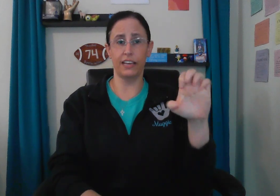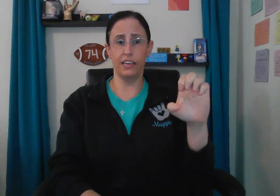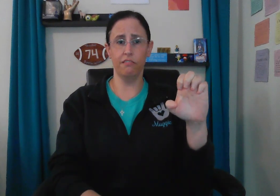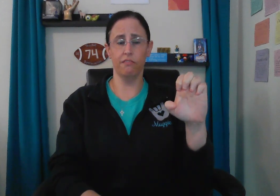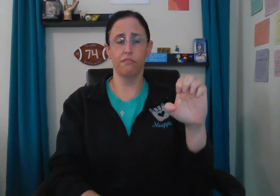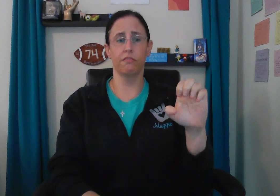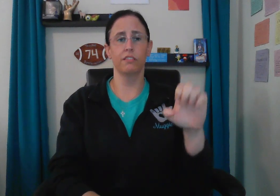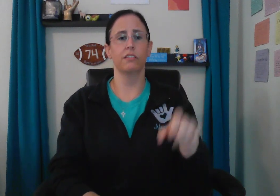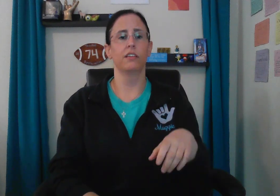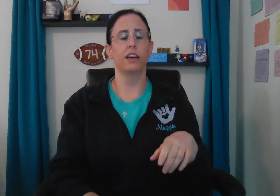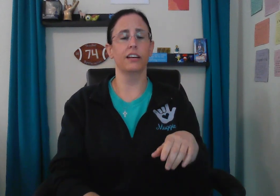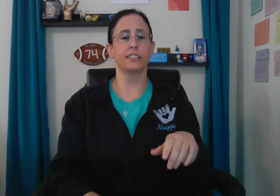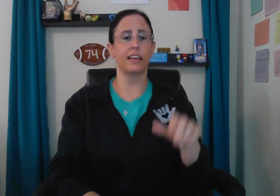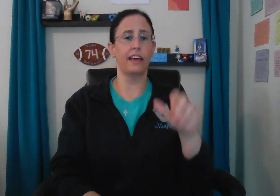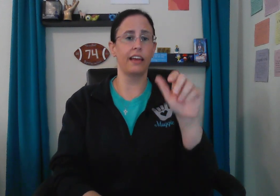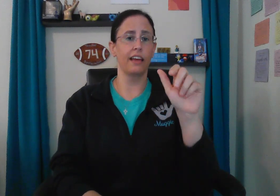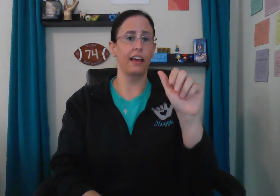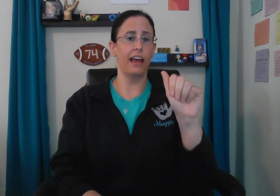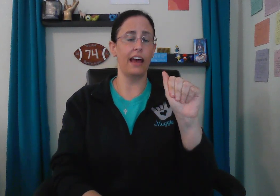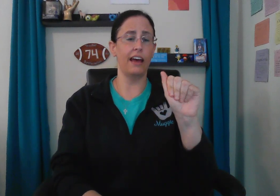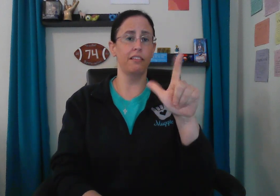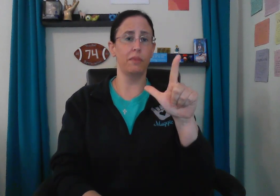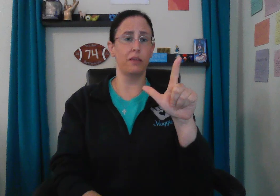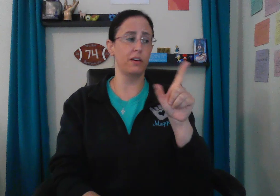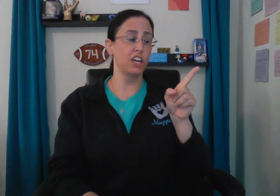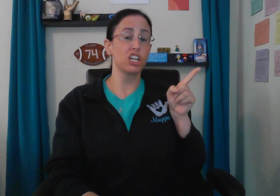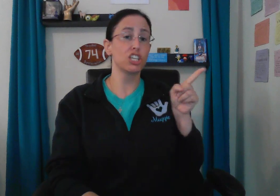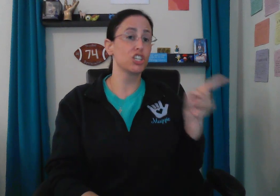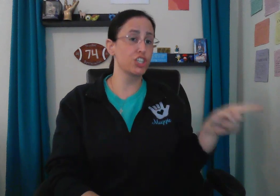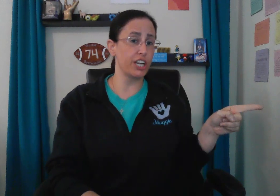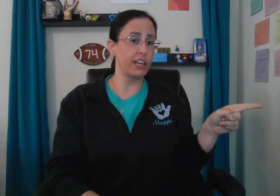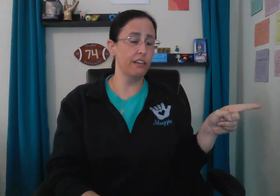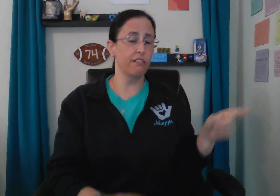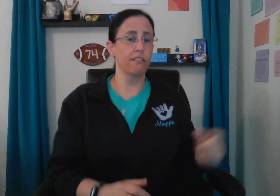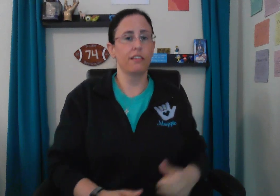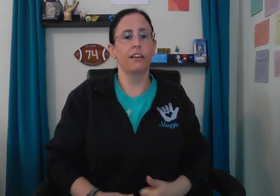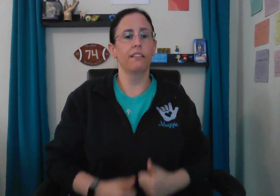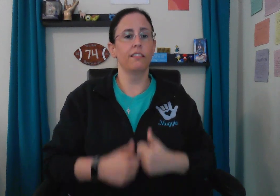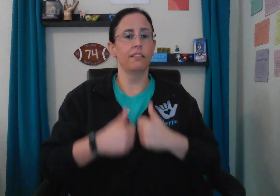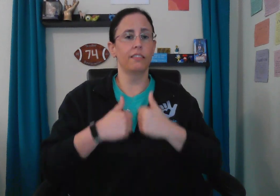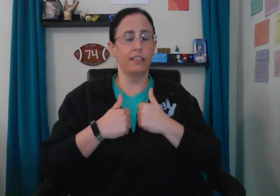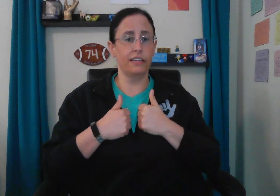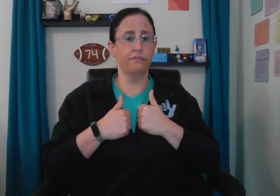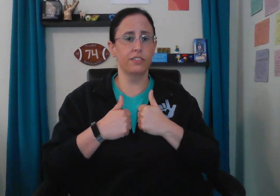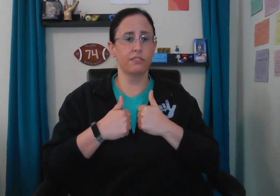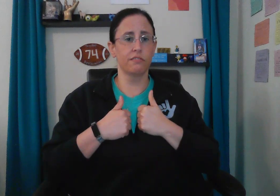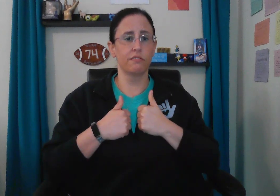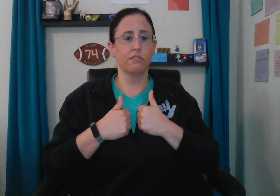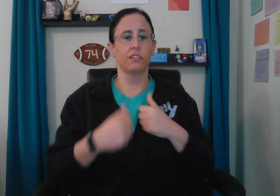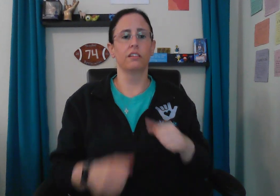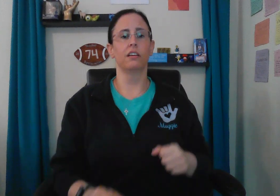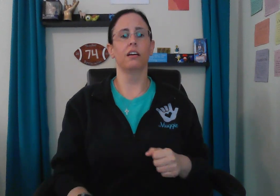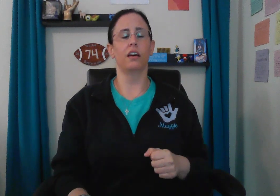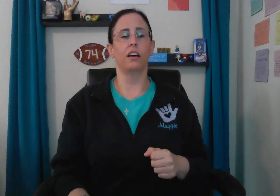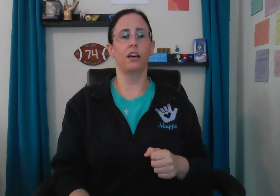Jackie. I could say Alabama, she lives.